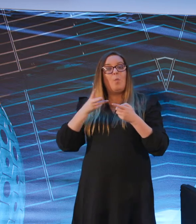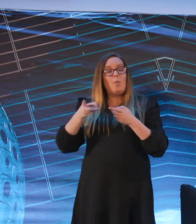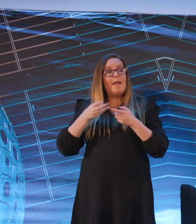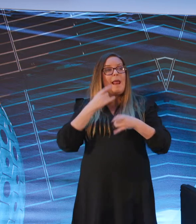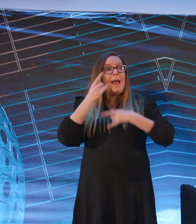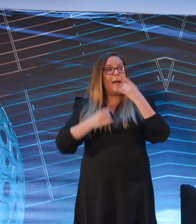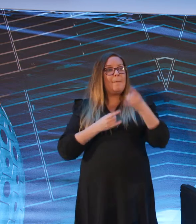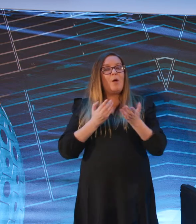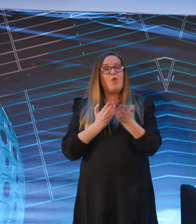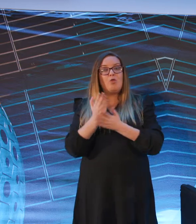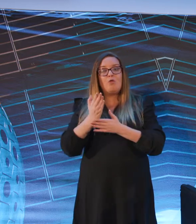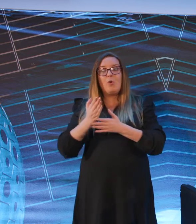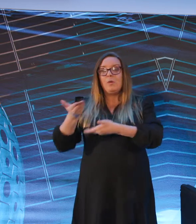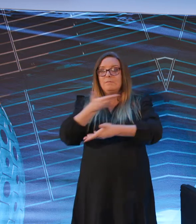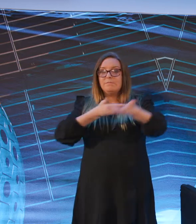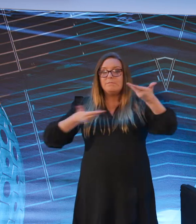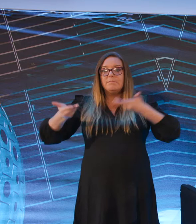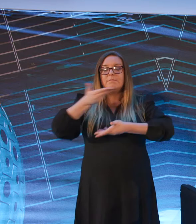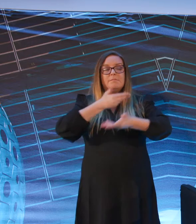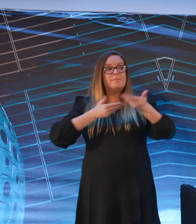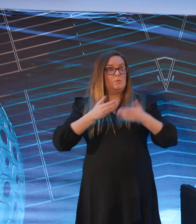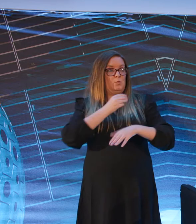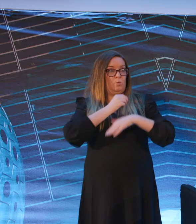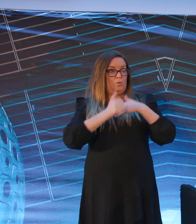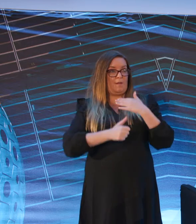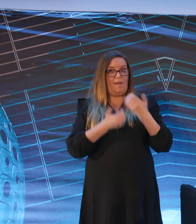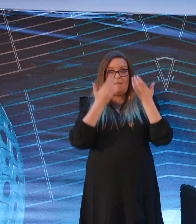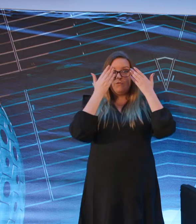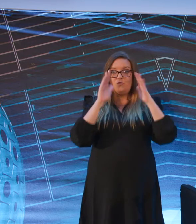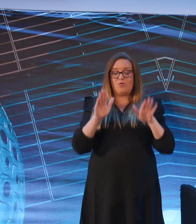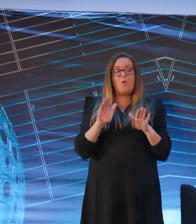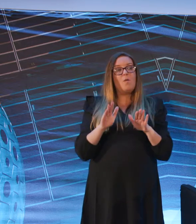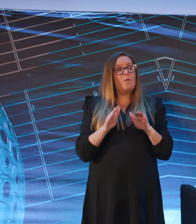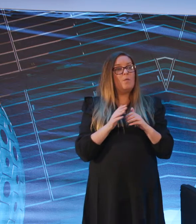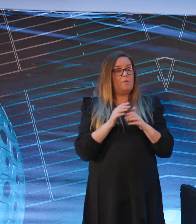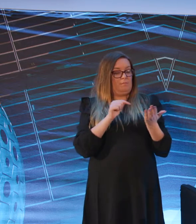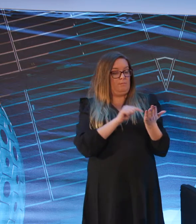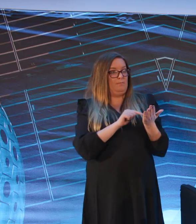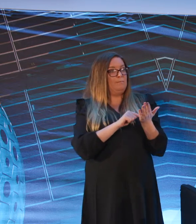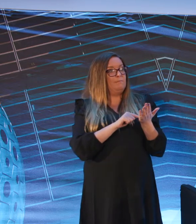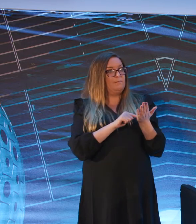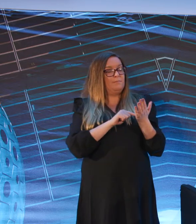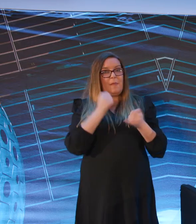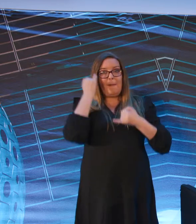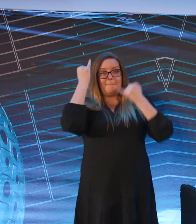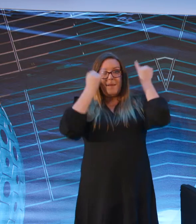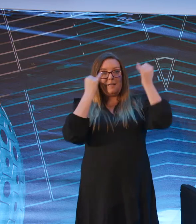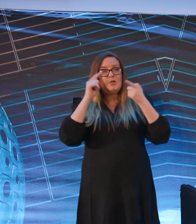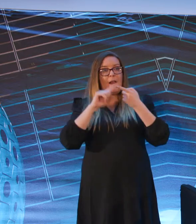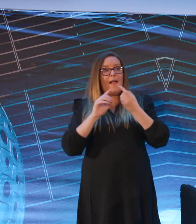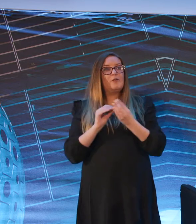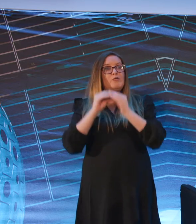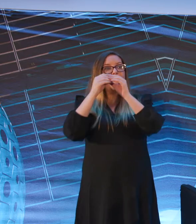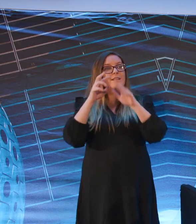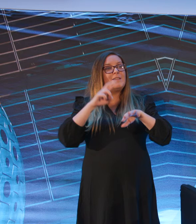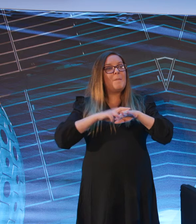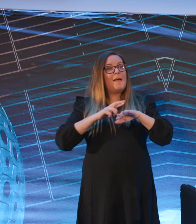event is a testament to the power of coming together to, in the words of the plan, imagine and create better futures for